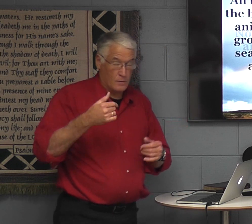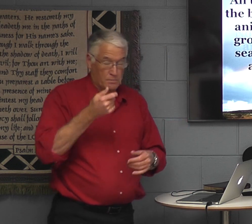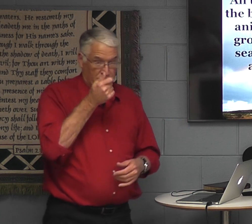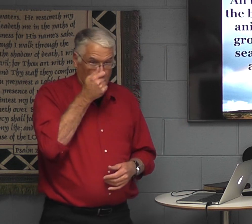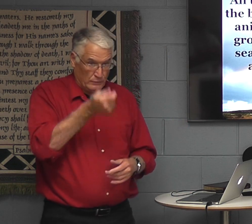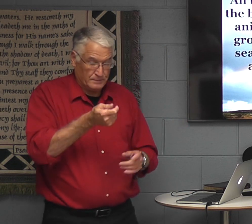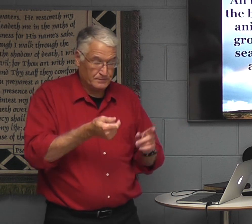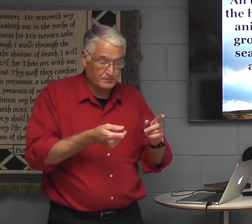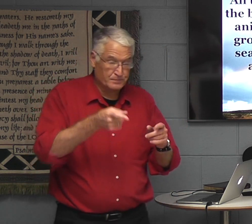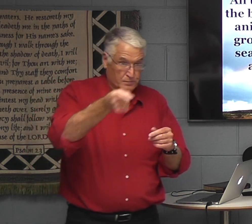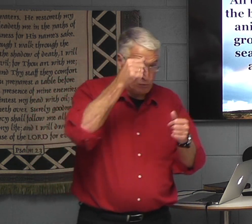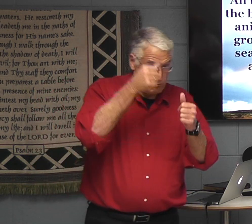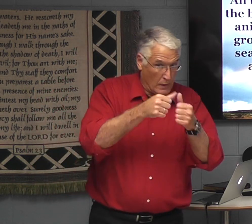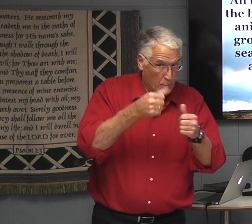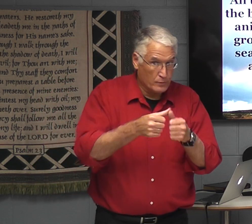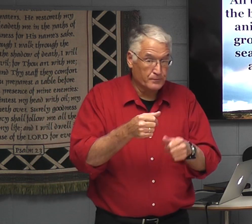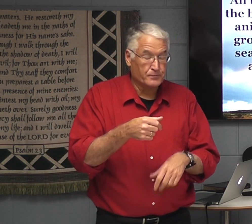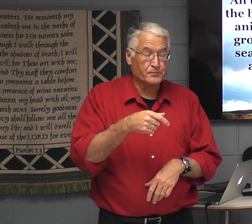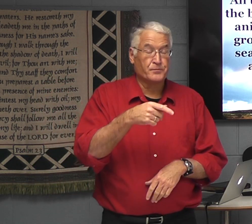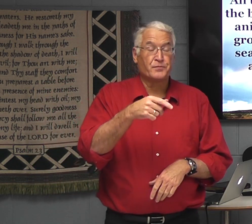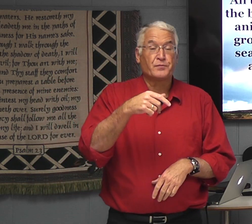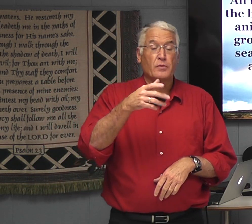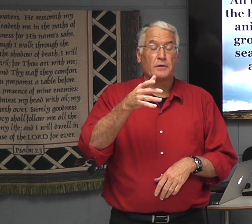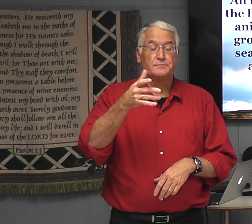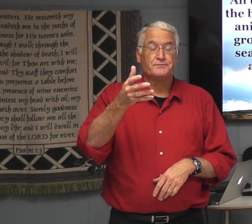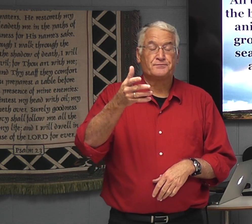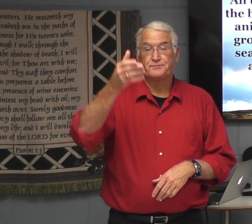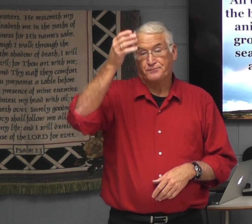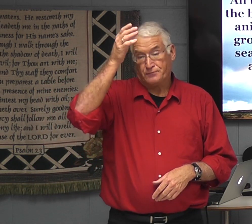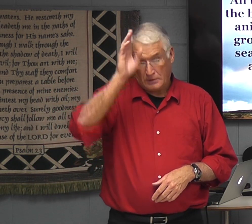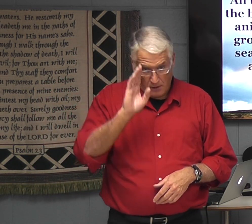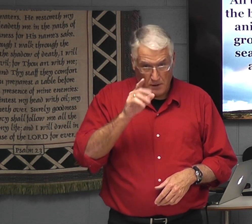Okay, so now something very interesting. If you remember,